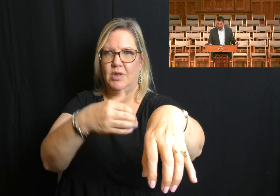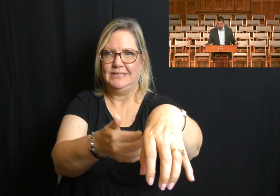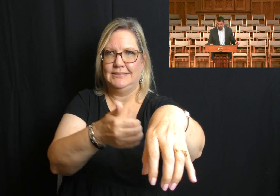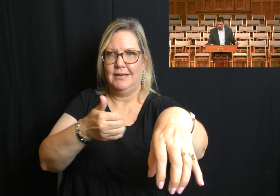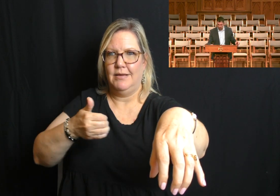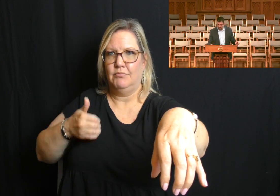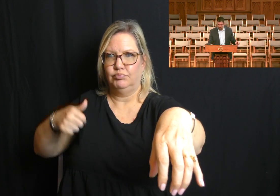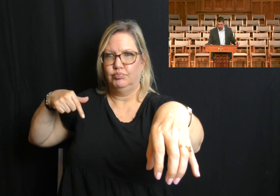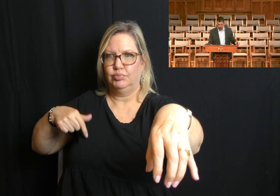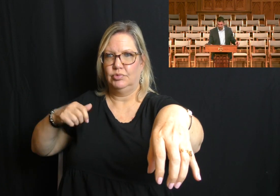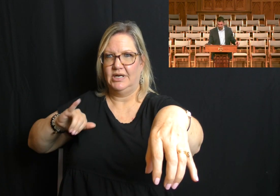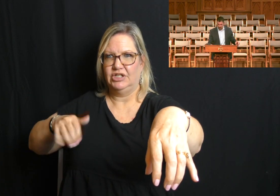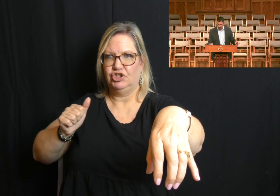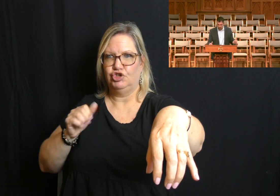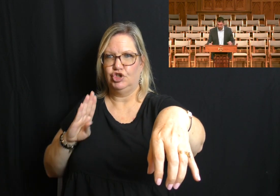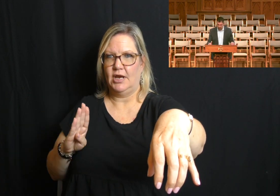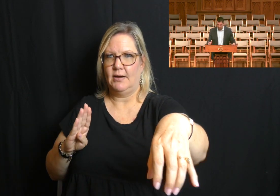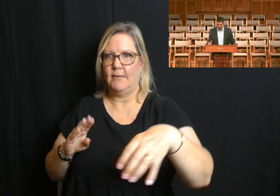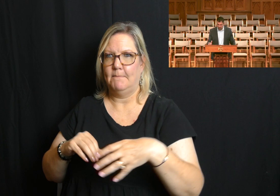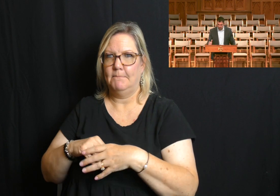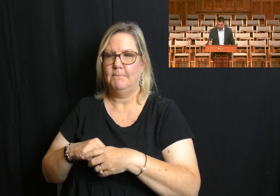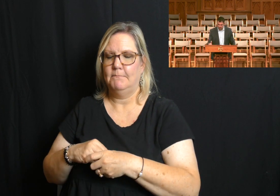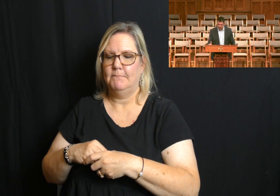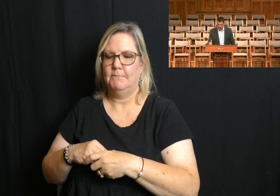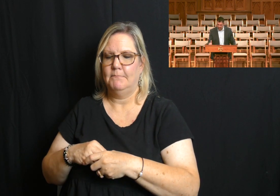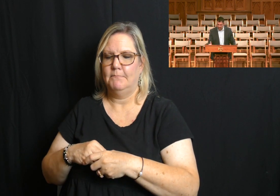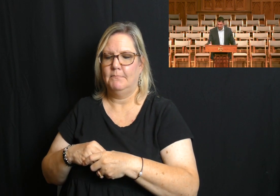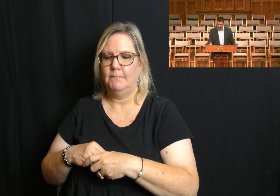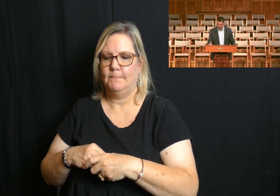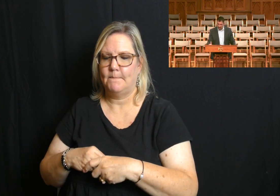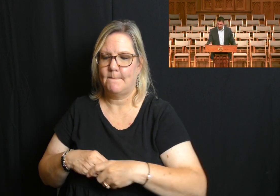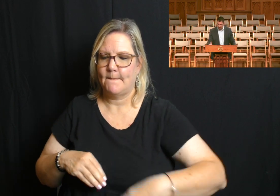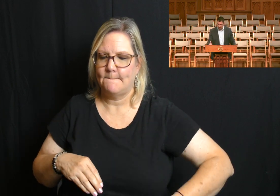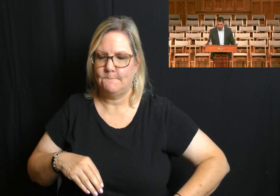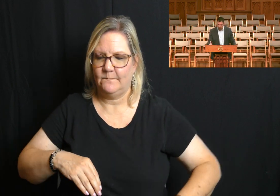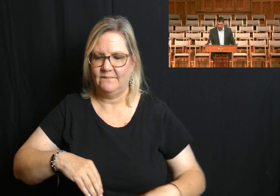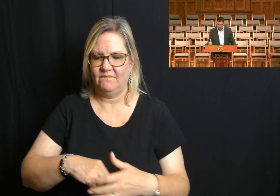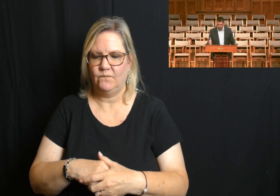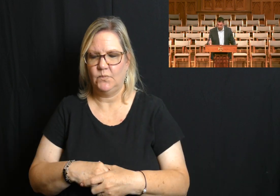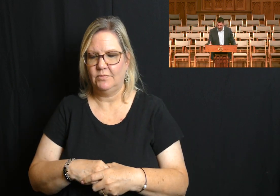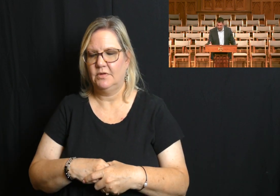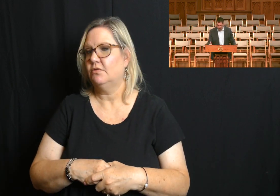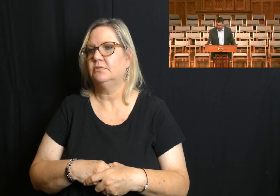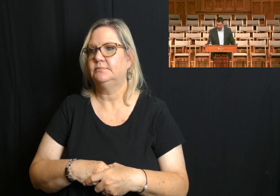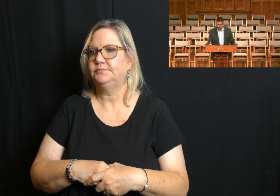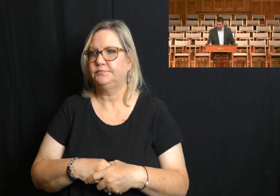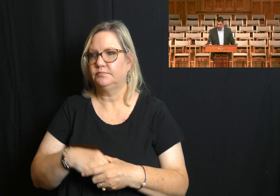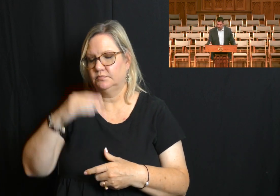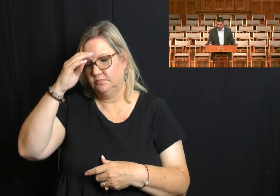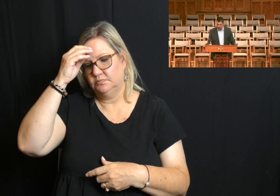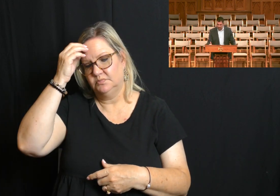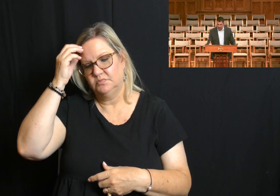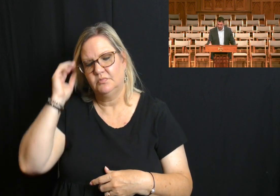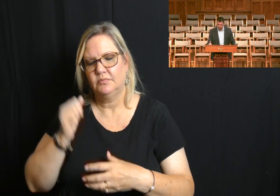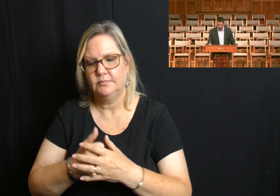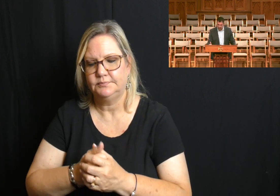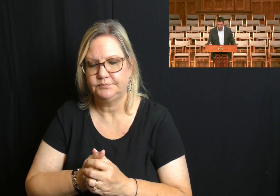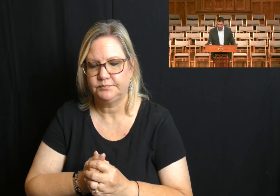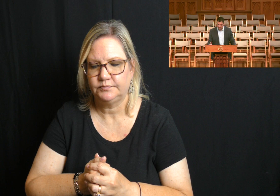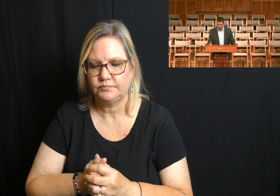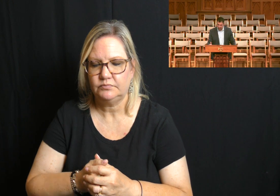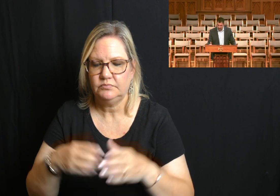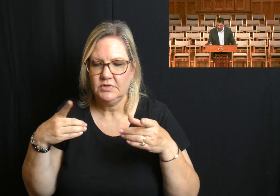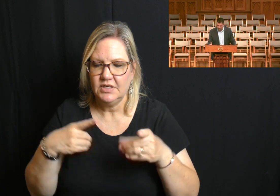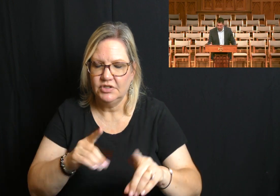and perhaps he will forgive me. So the gifts was sent ahead of him while he remained in camp that night. And during the